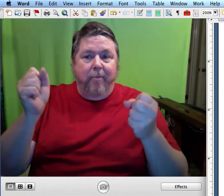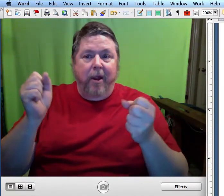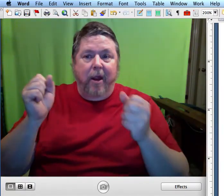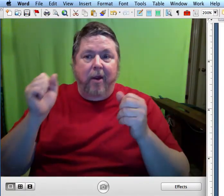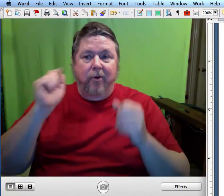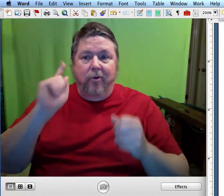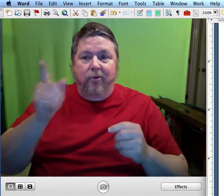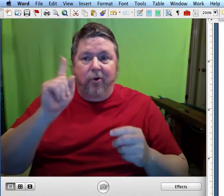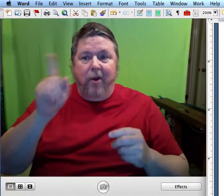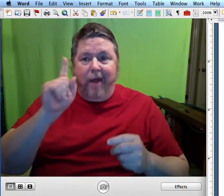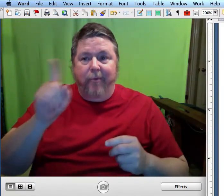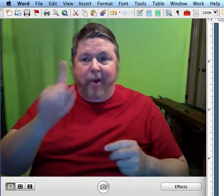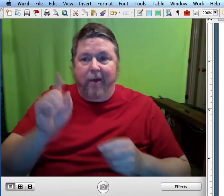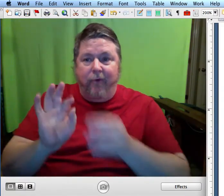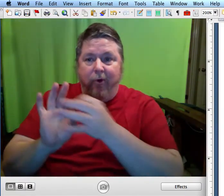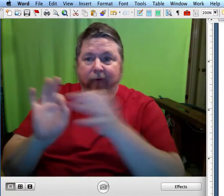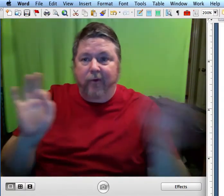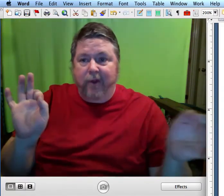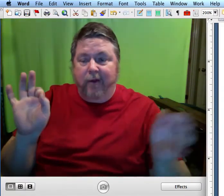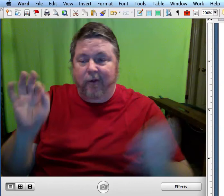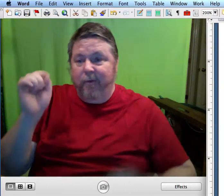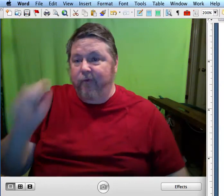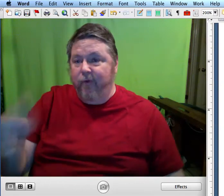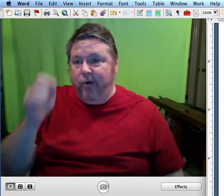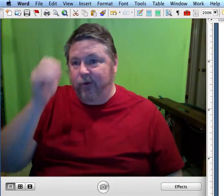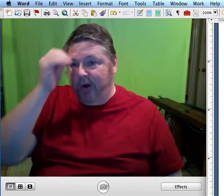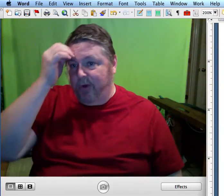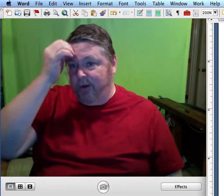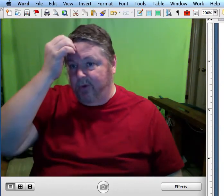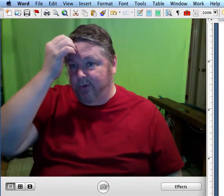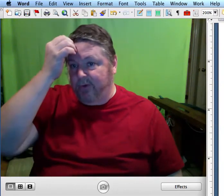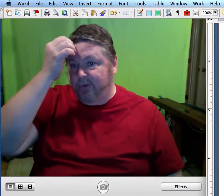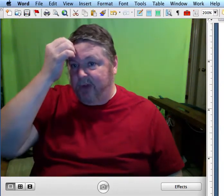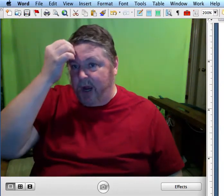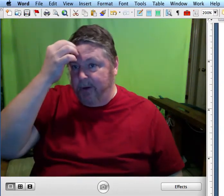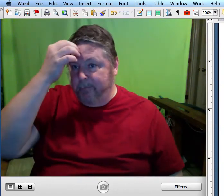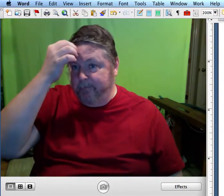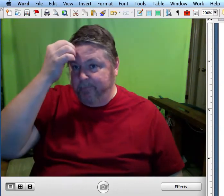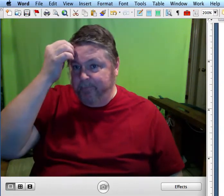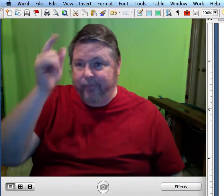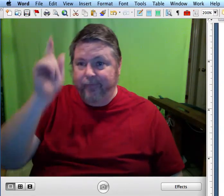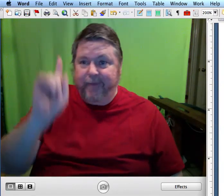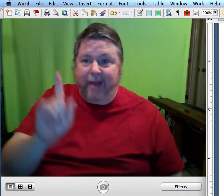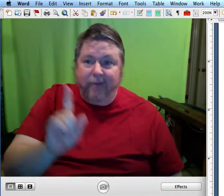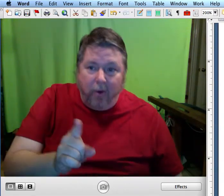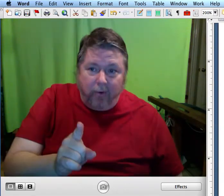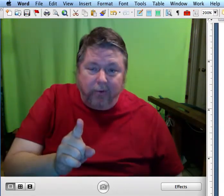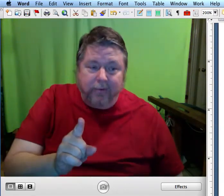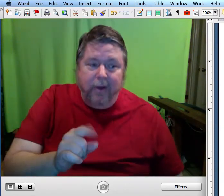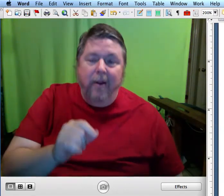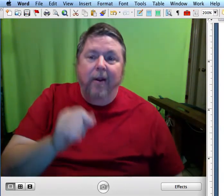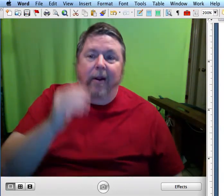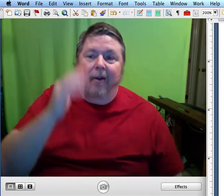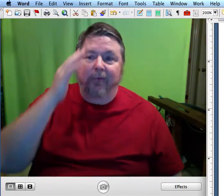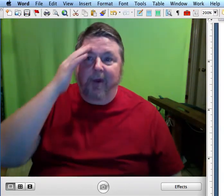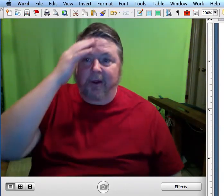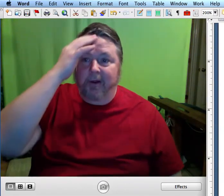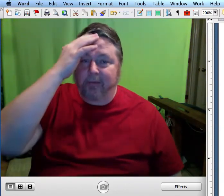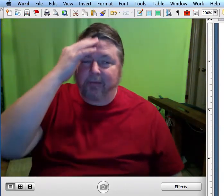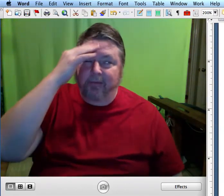up, and you should have a plan for your first sentence before you generate the first sign. That's the goal.